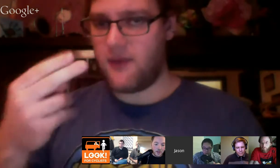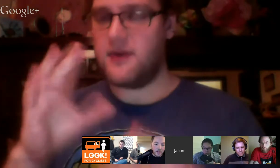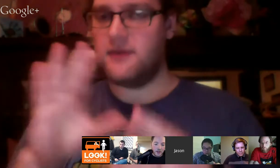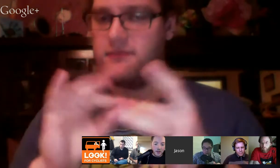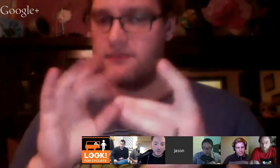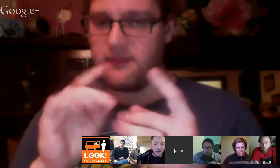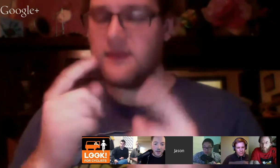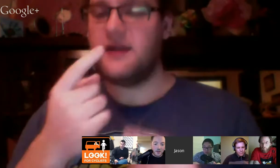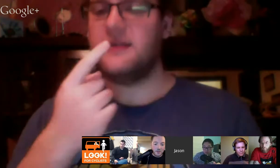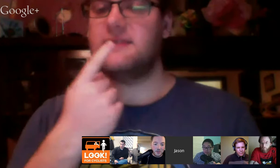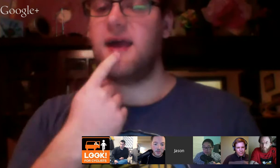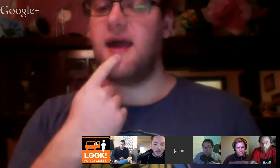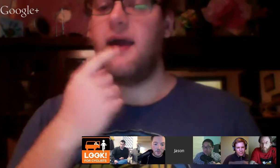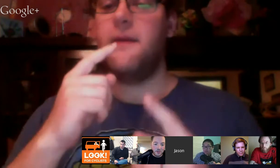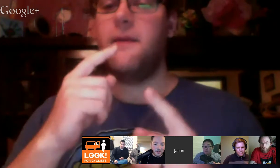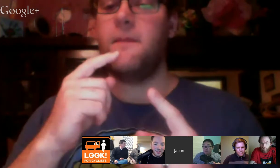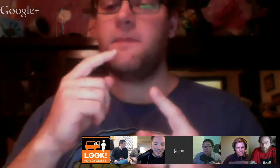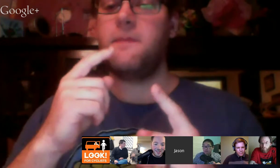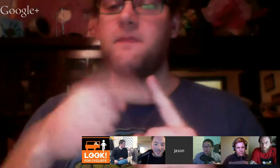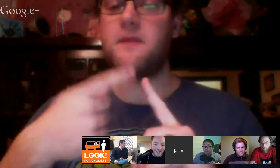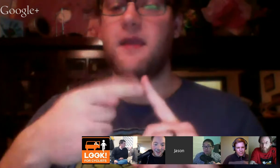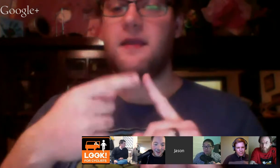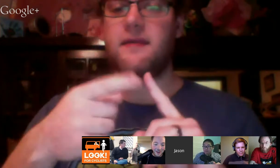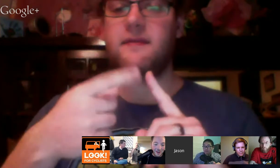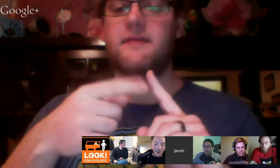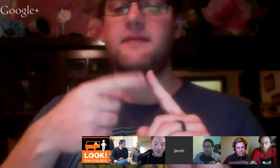Oops, I'm sorry, I have to unmute the interpreters.